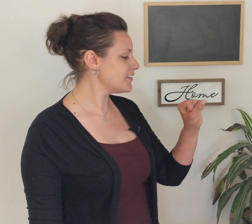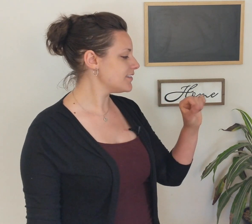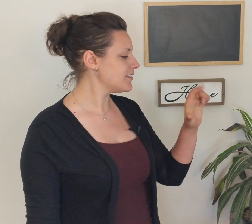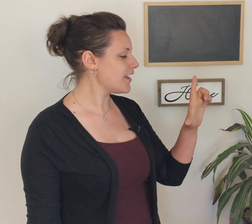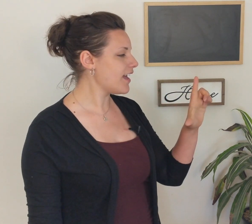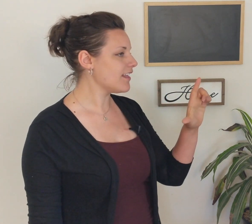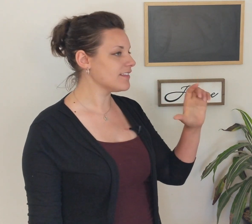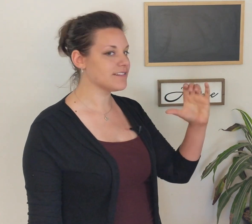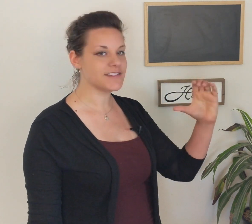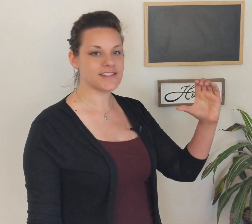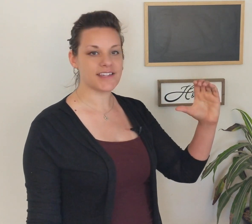SLC.